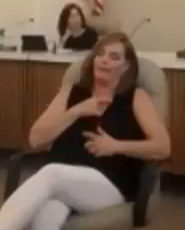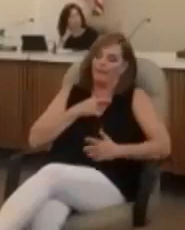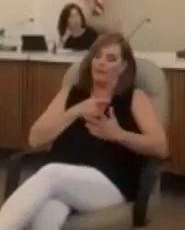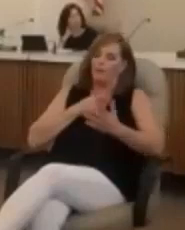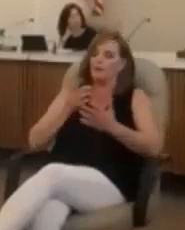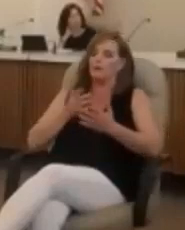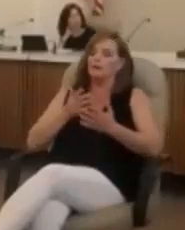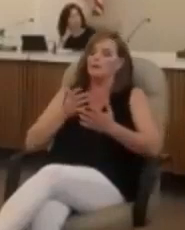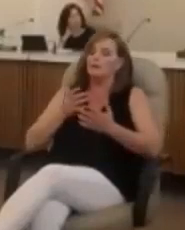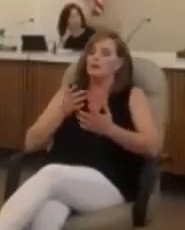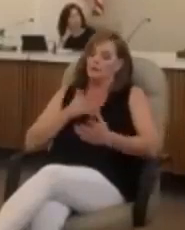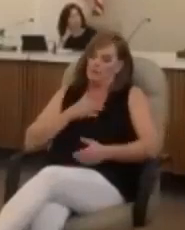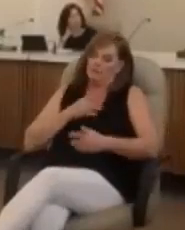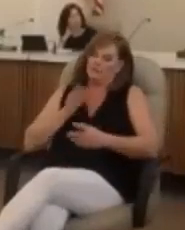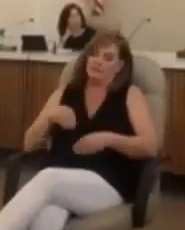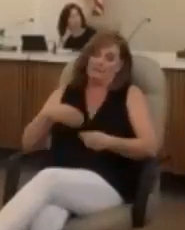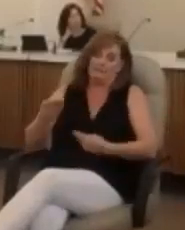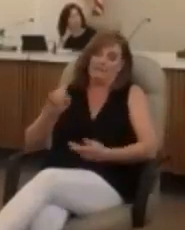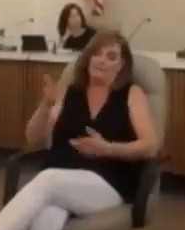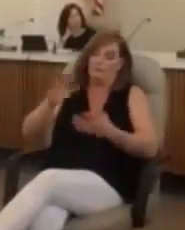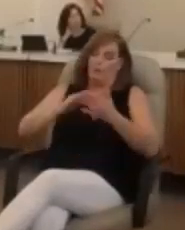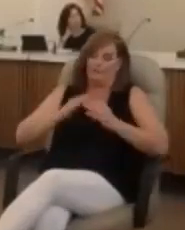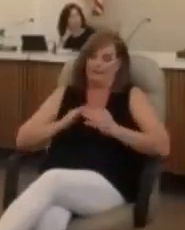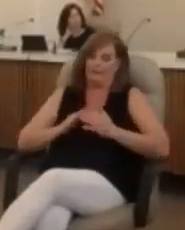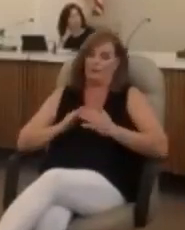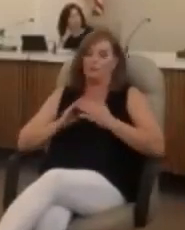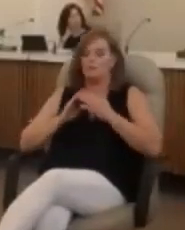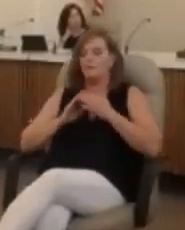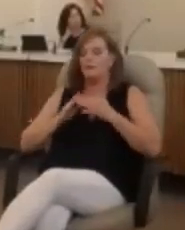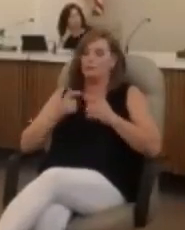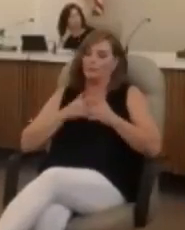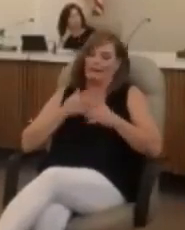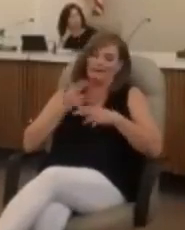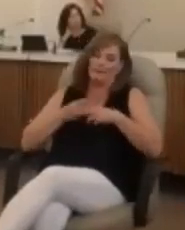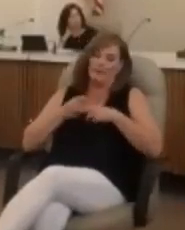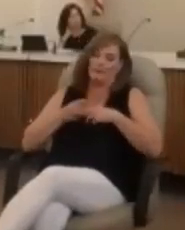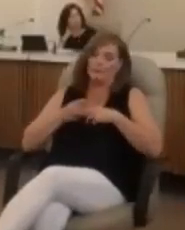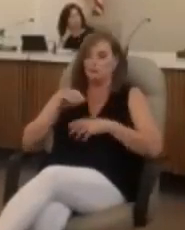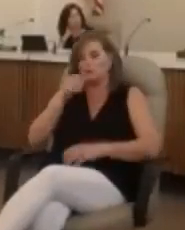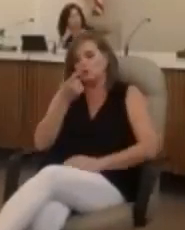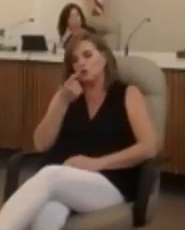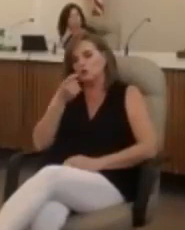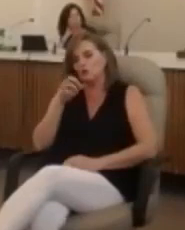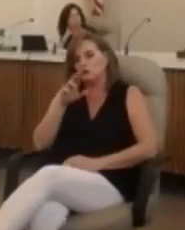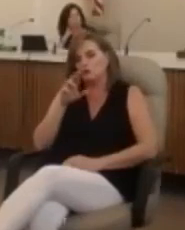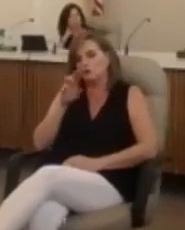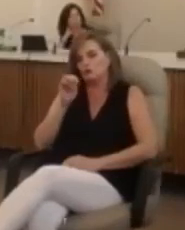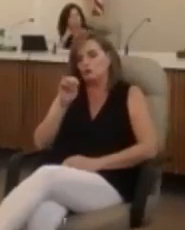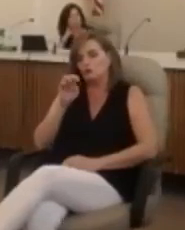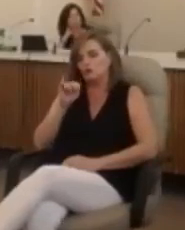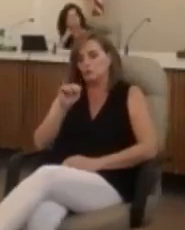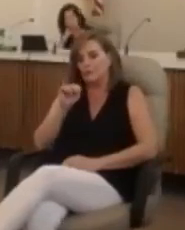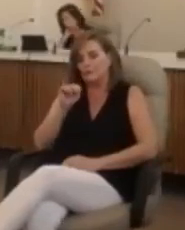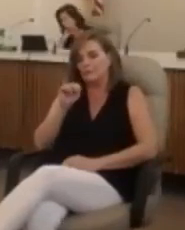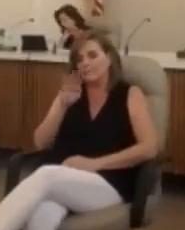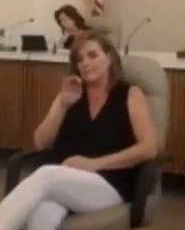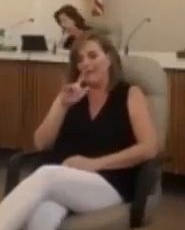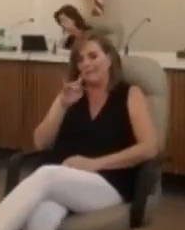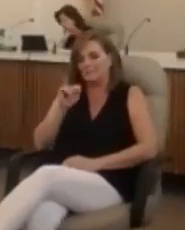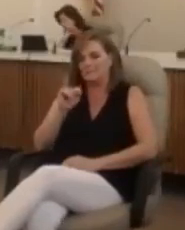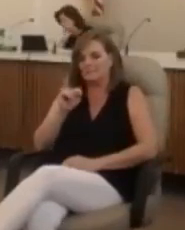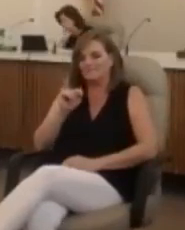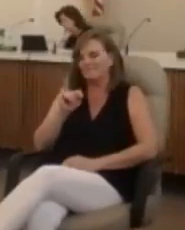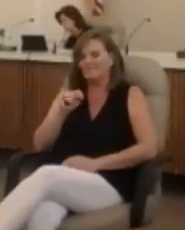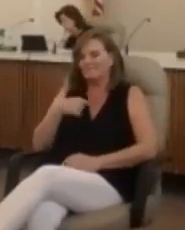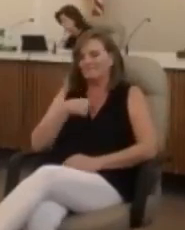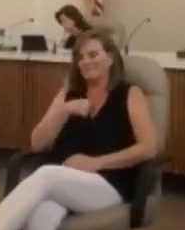to the town as what are commonly referred to as green belts. I am not a fan of those style of green